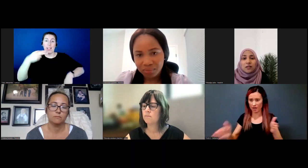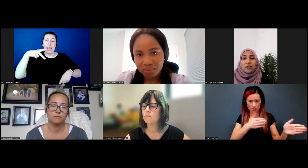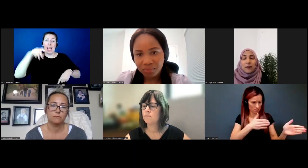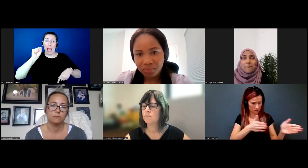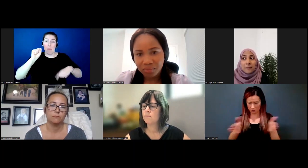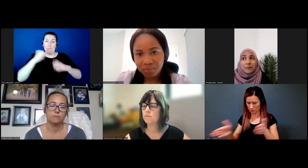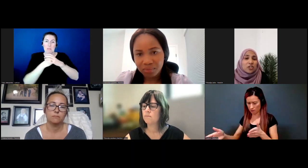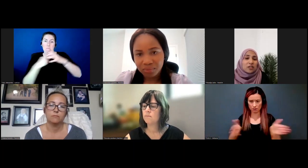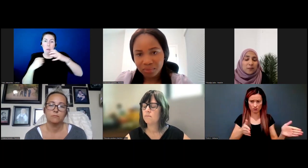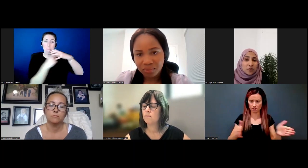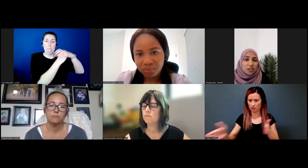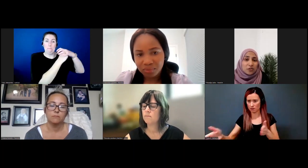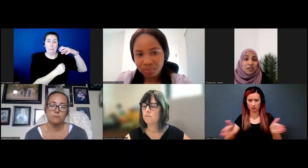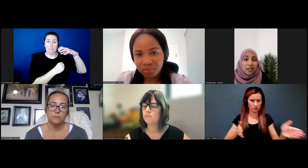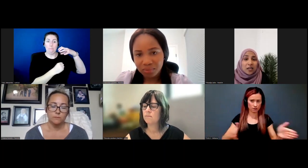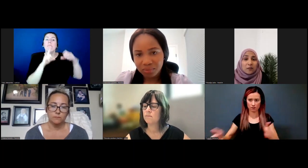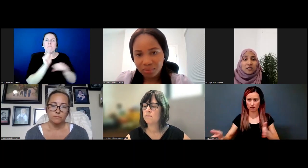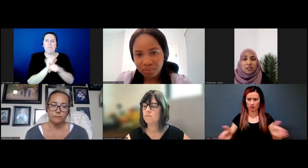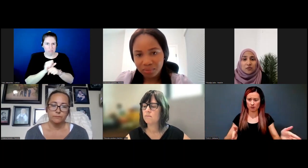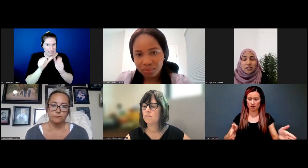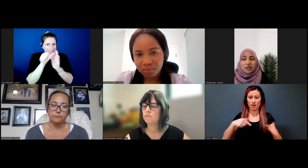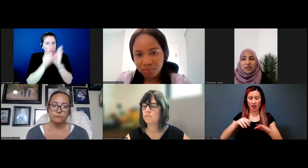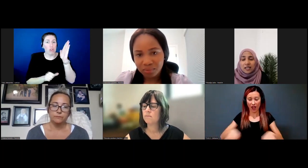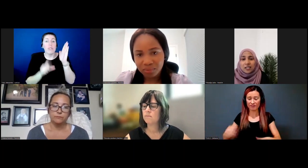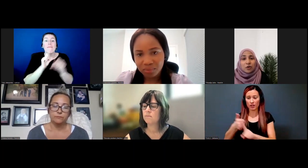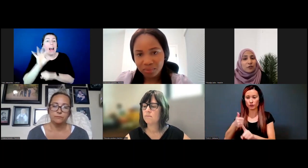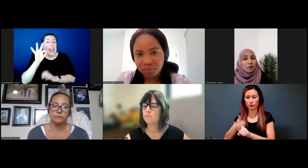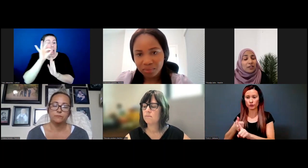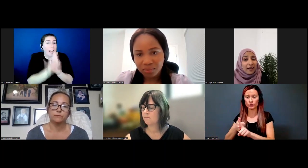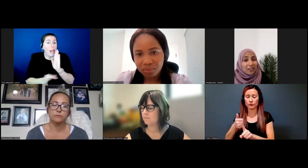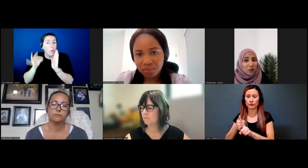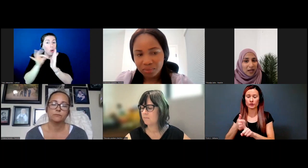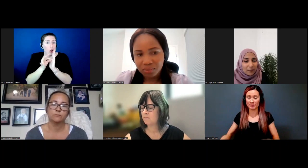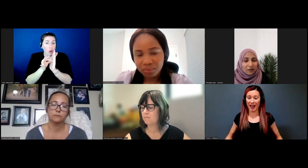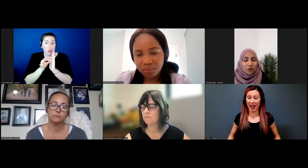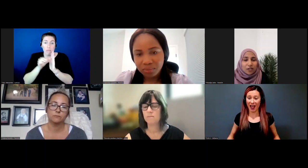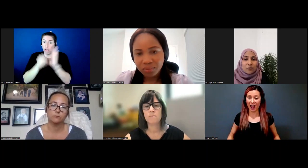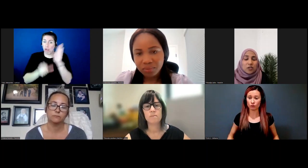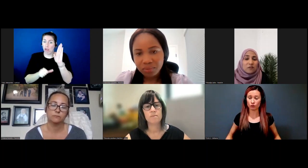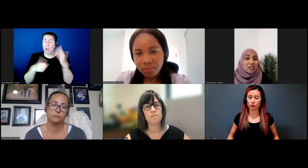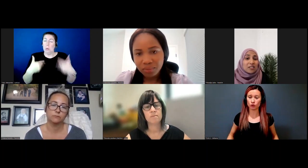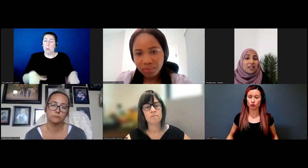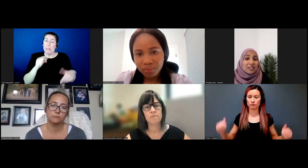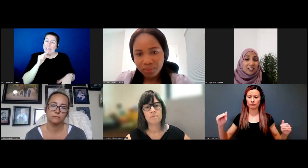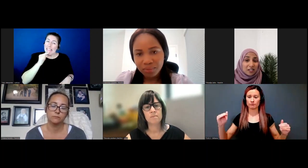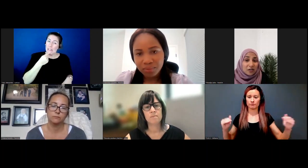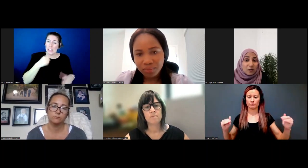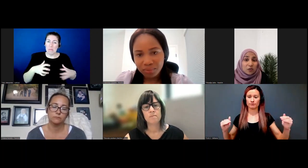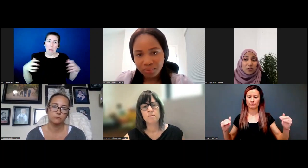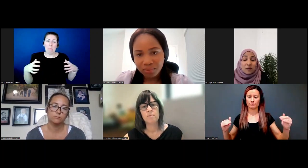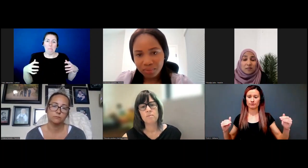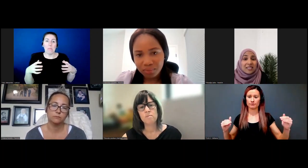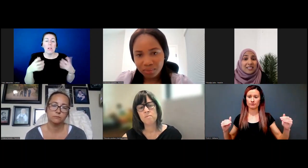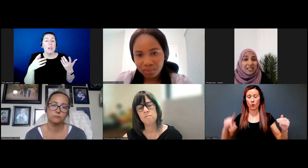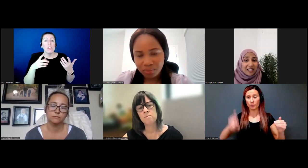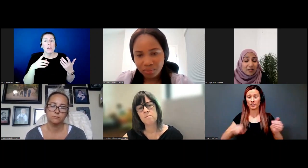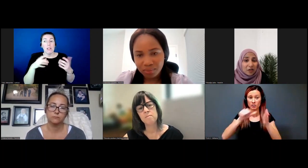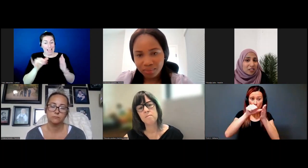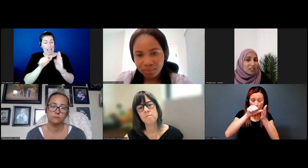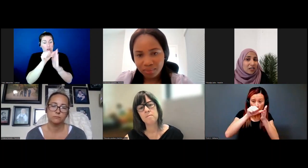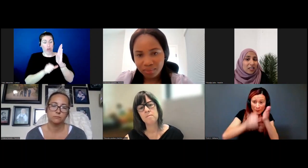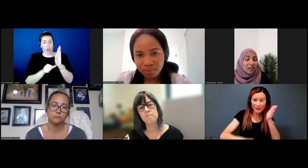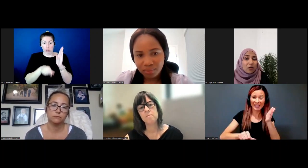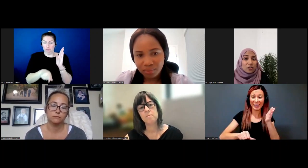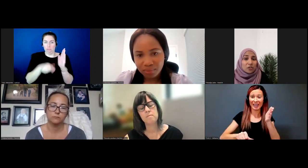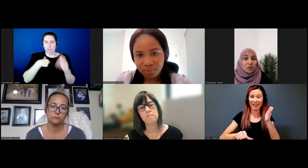double major hip surgery, 9-hour surgery. And in order for that to happen, for him to even just get a surgery, which was something he needed because